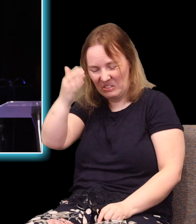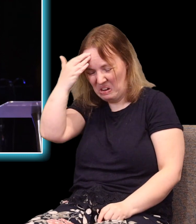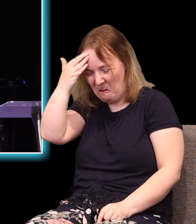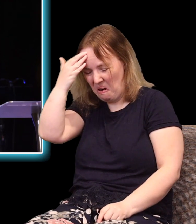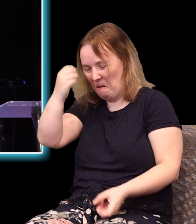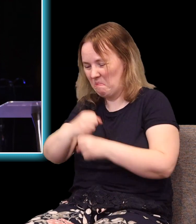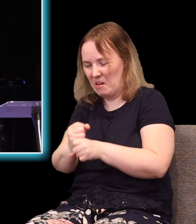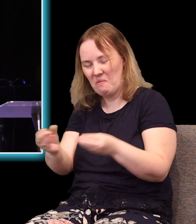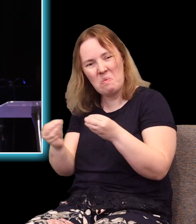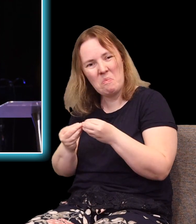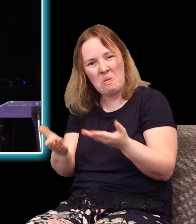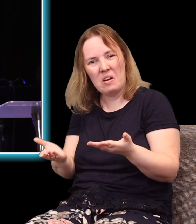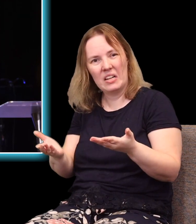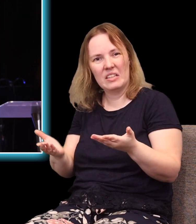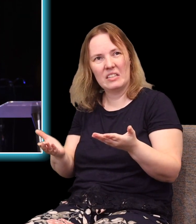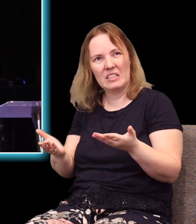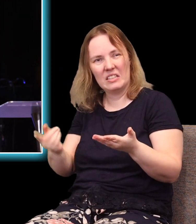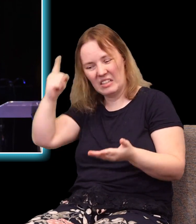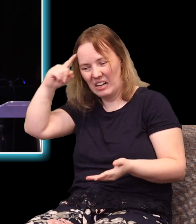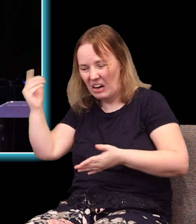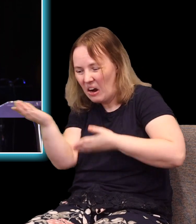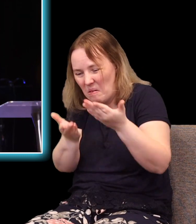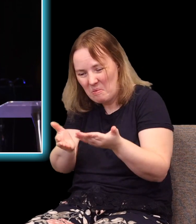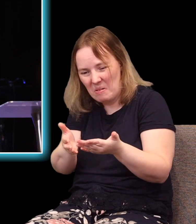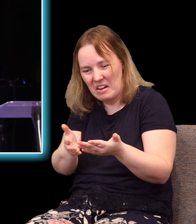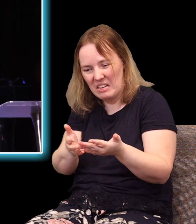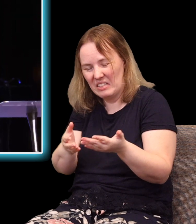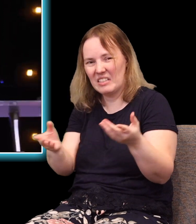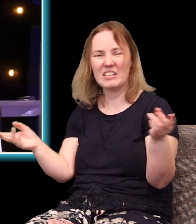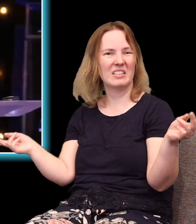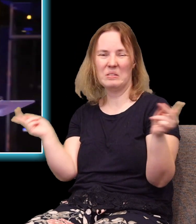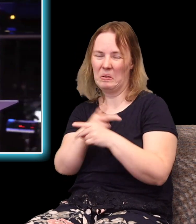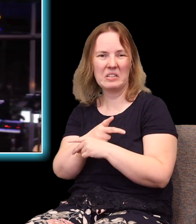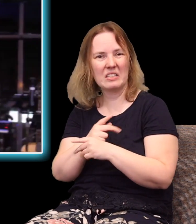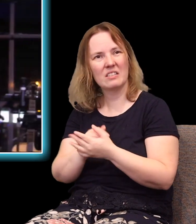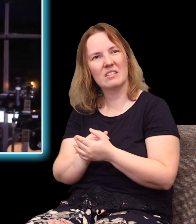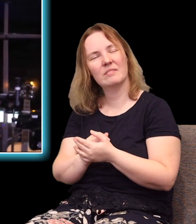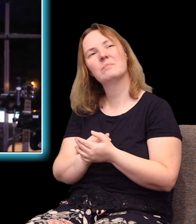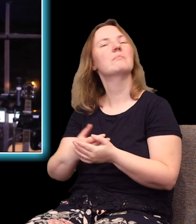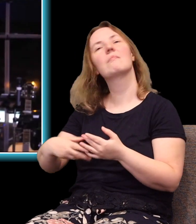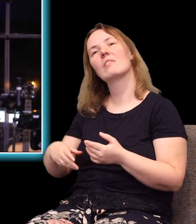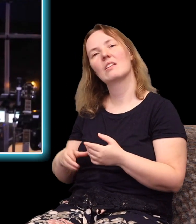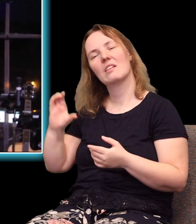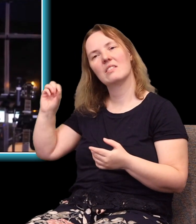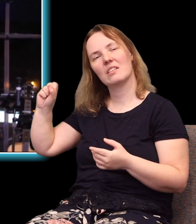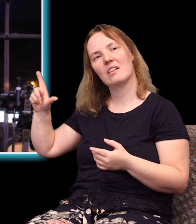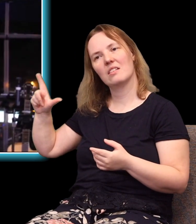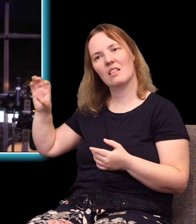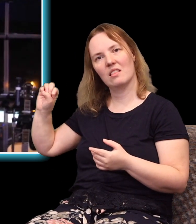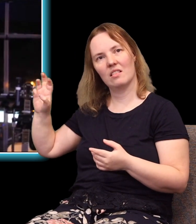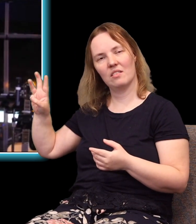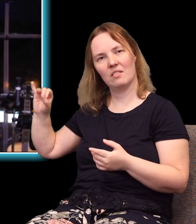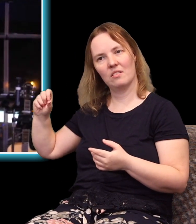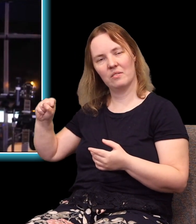I'm made for more than this. What am I doing? Right? That compromise is even worse. I love what C.S. Lewis says in his book, Mere Christianity, a great